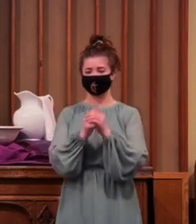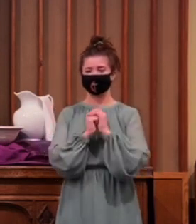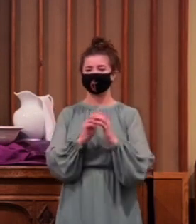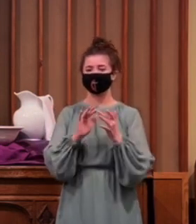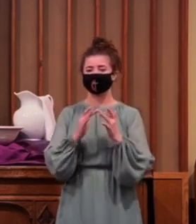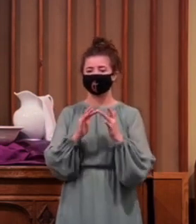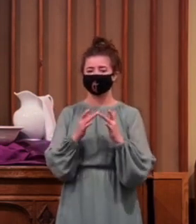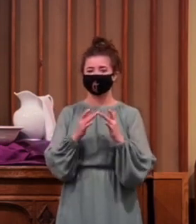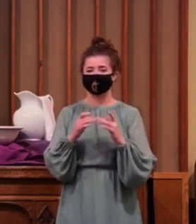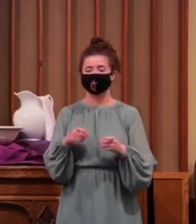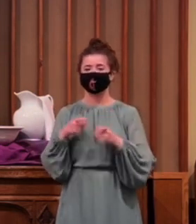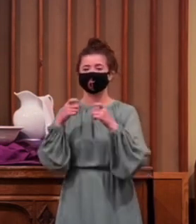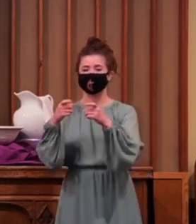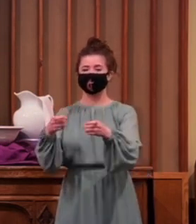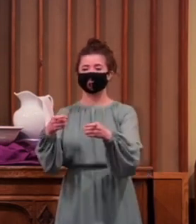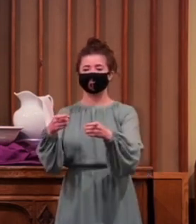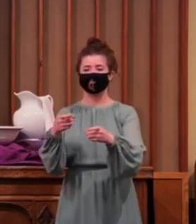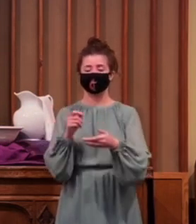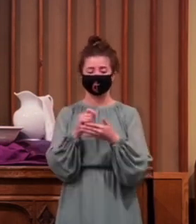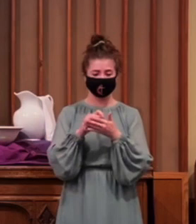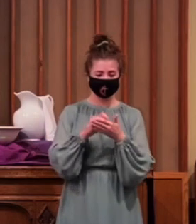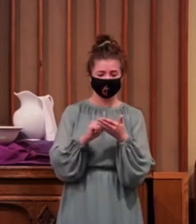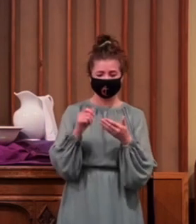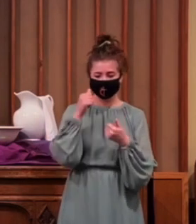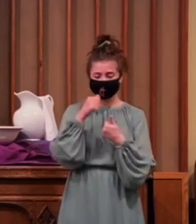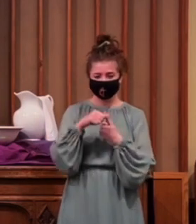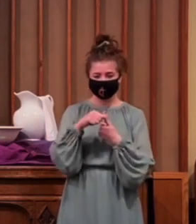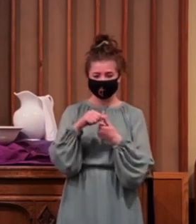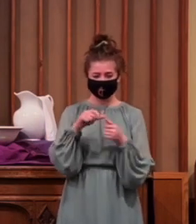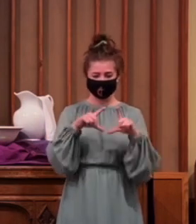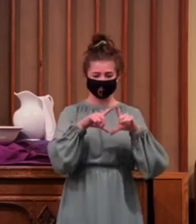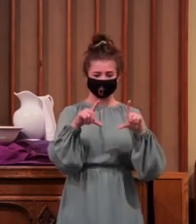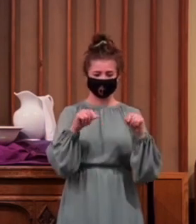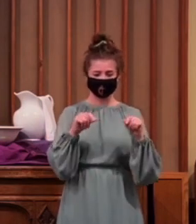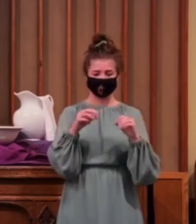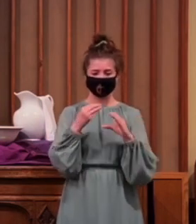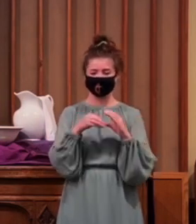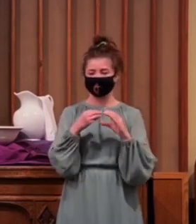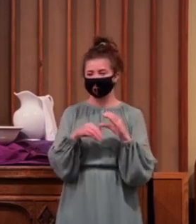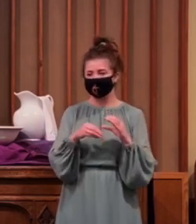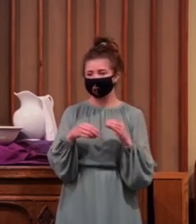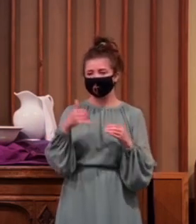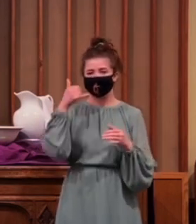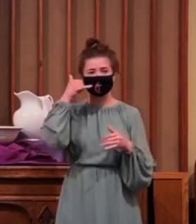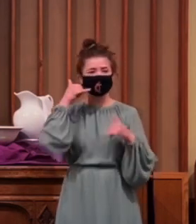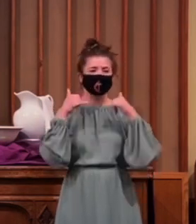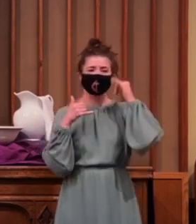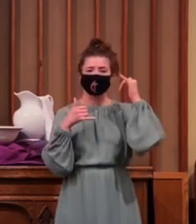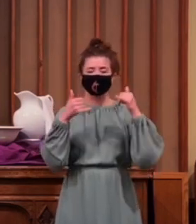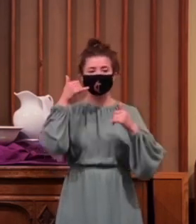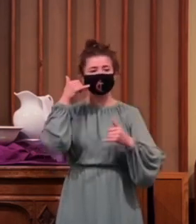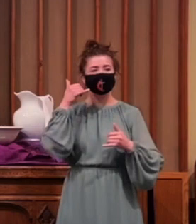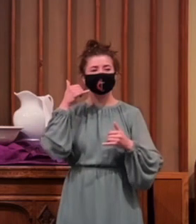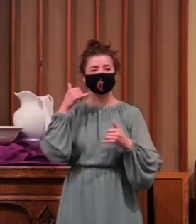local nonprofits, writing letters and cards and sending emails, calling to check in on people and